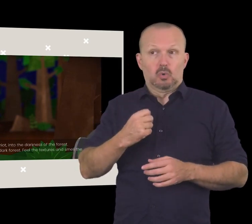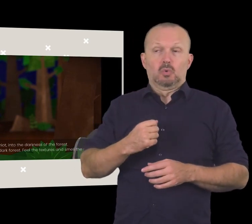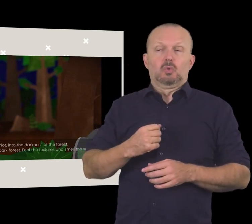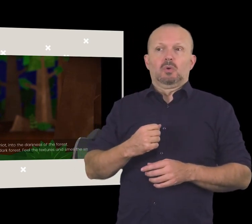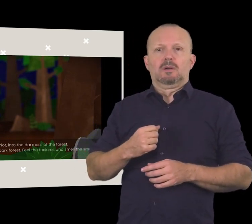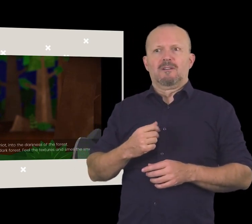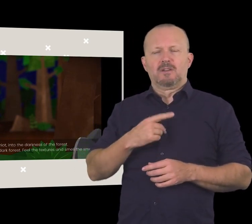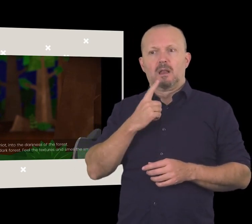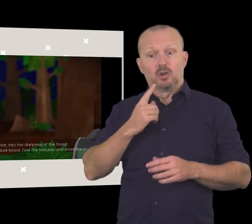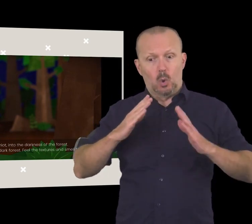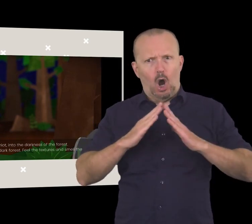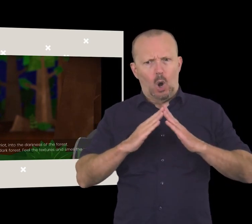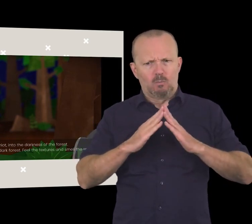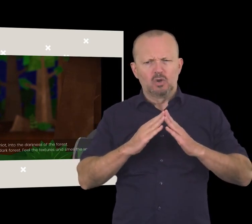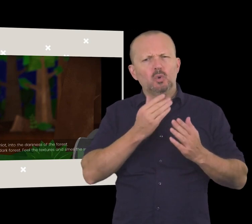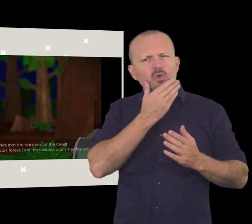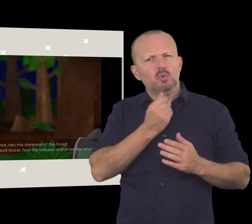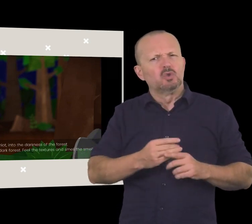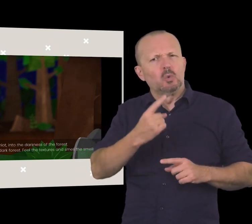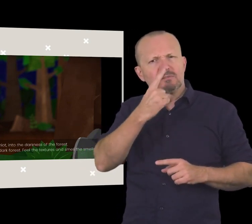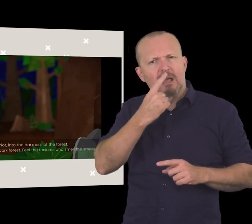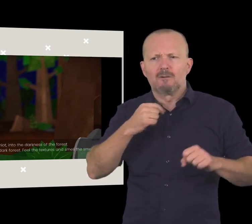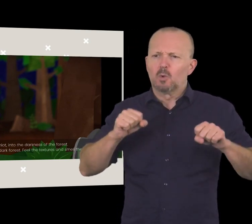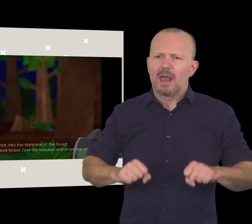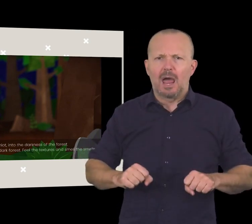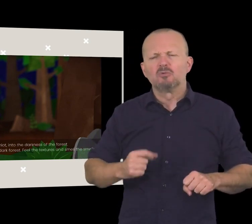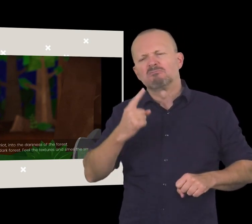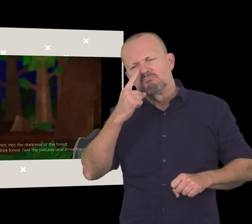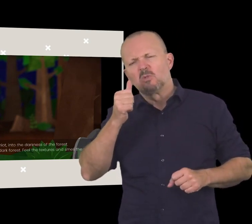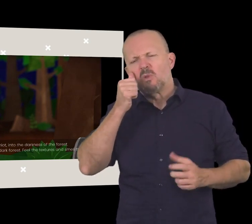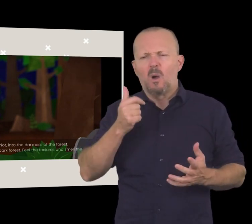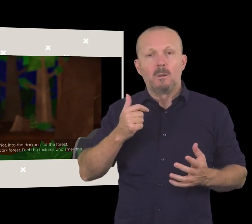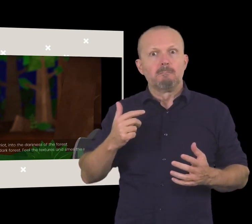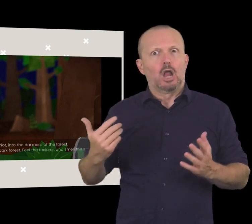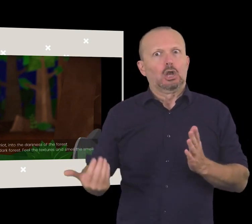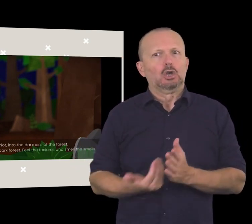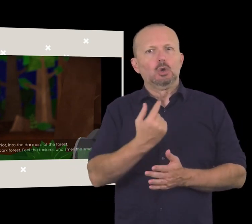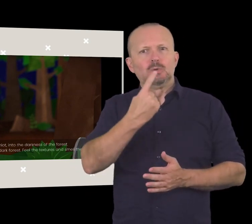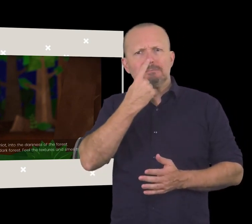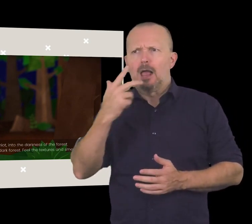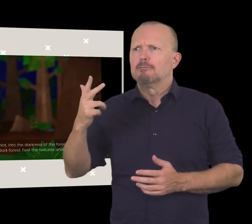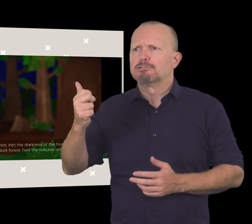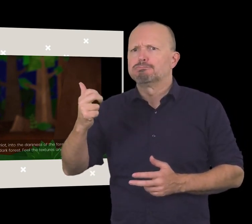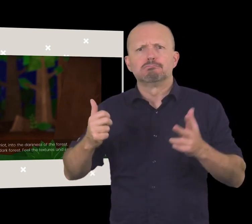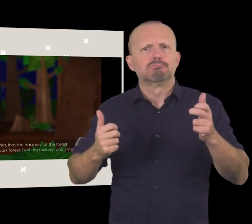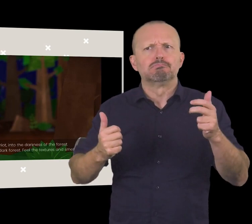it being in a completely different space in your own room.